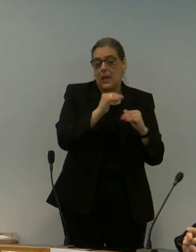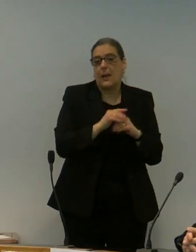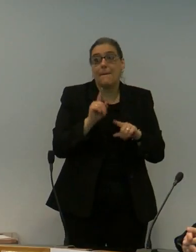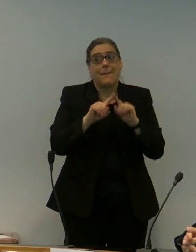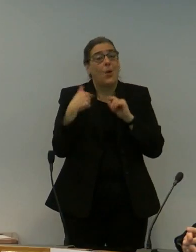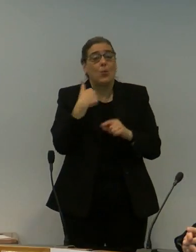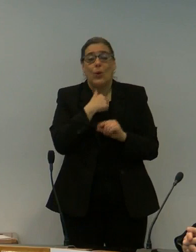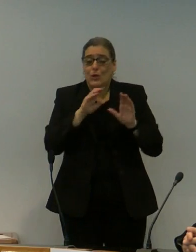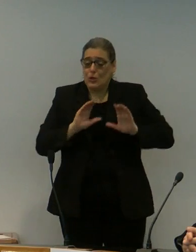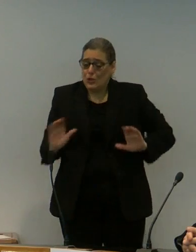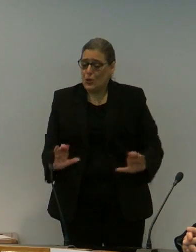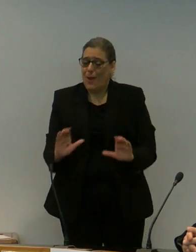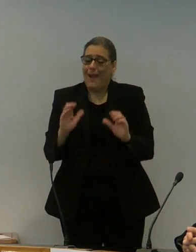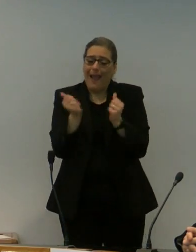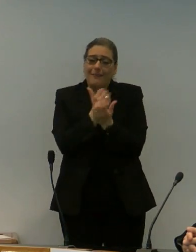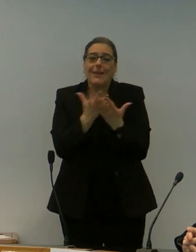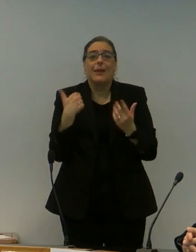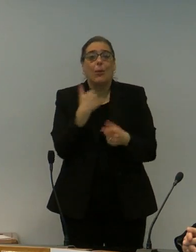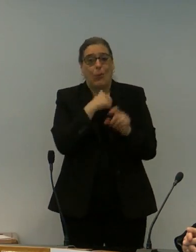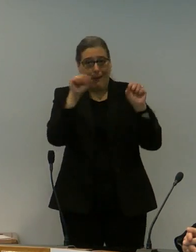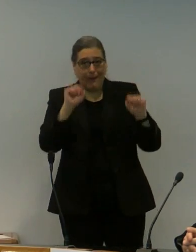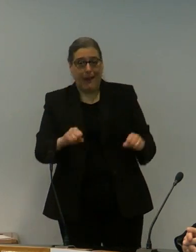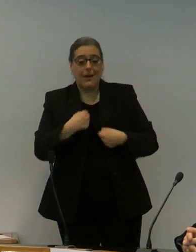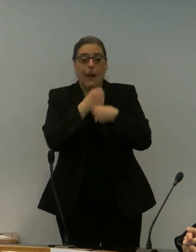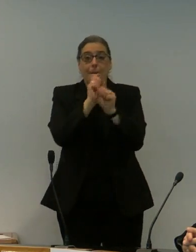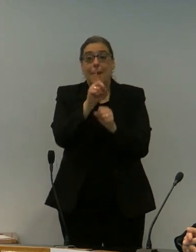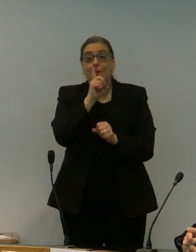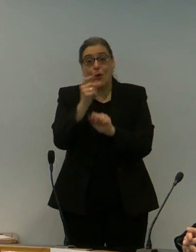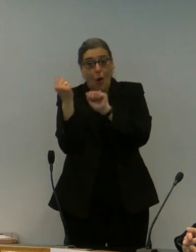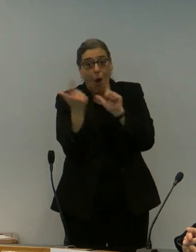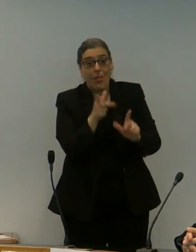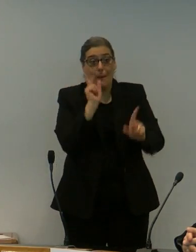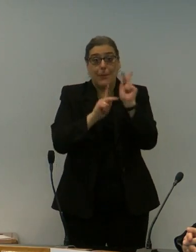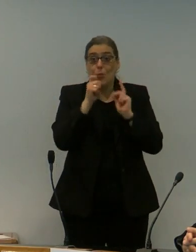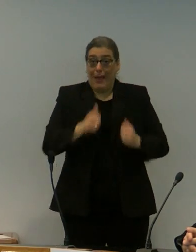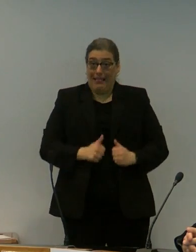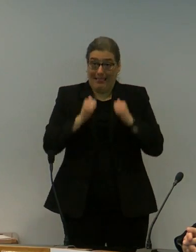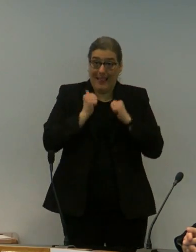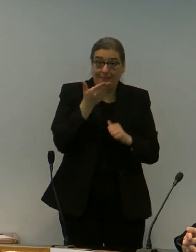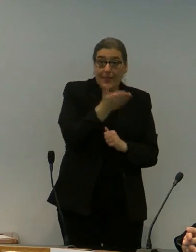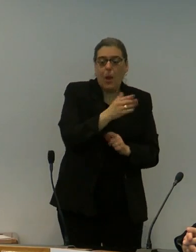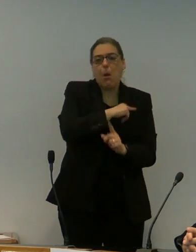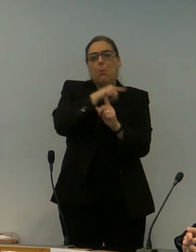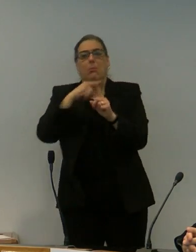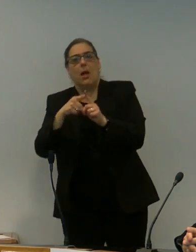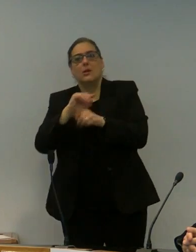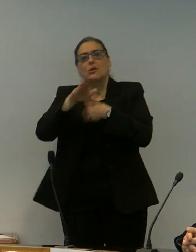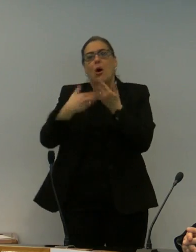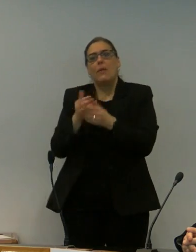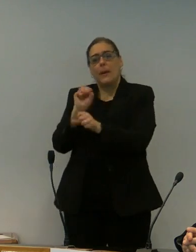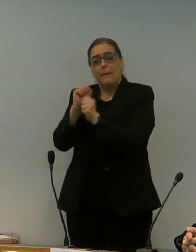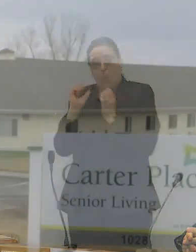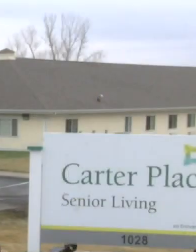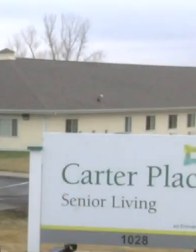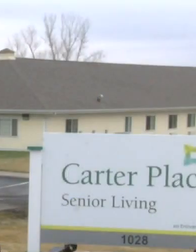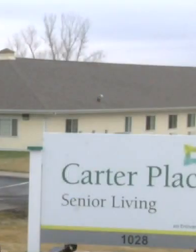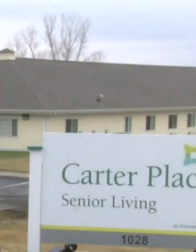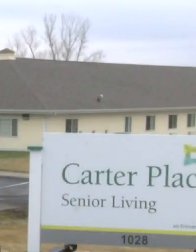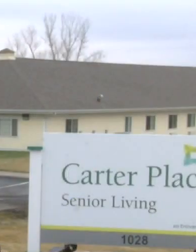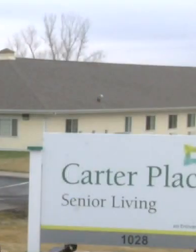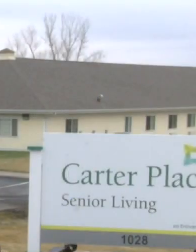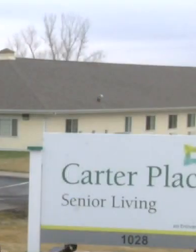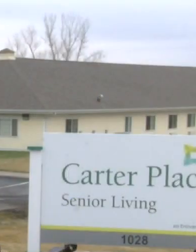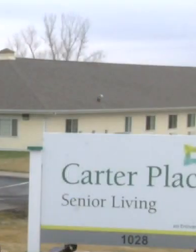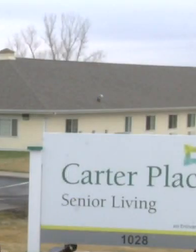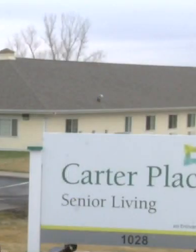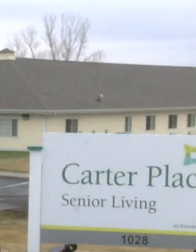everything in our power to ensure that those residents, along with the Carter House, state and local officials, are being taken care of. Carter